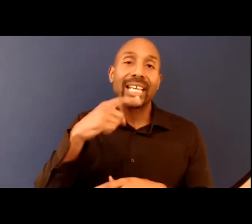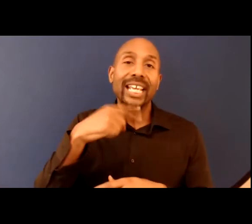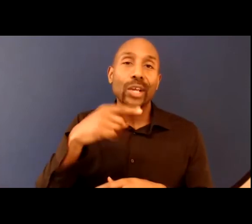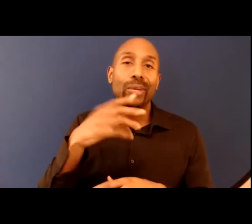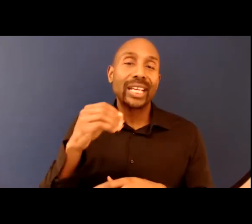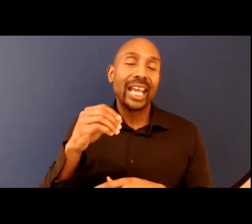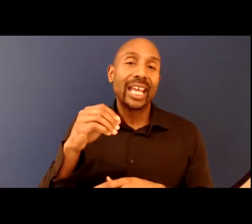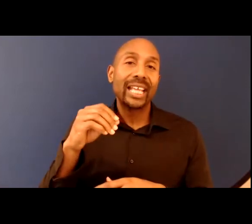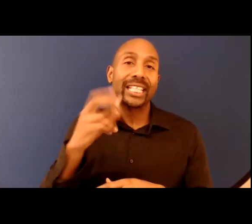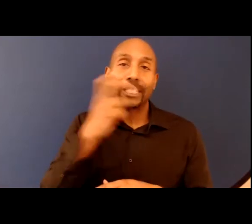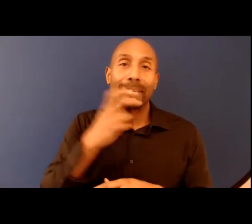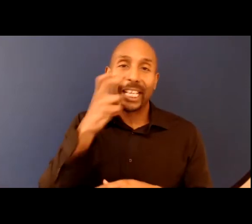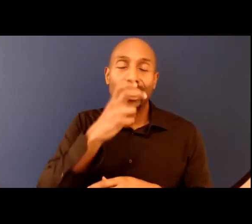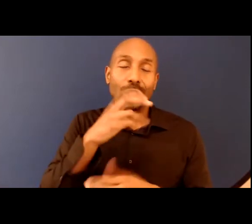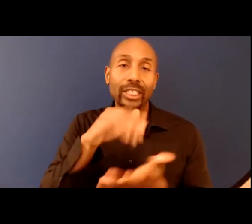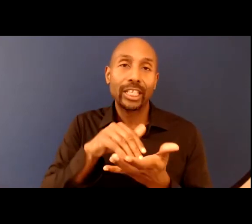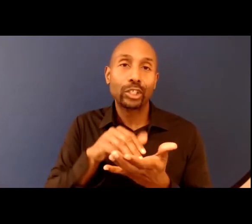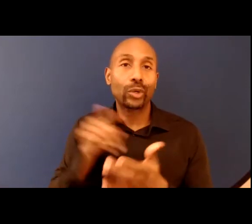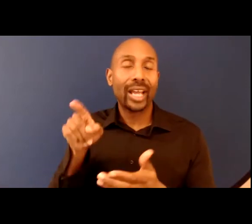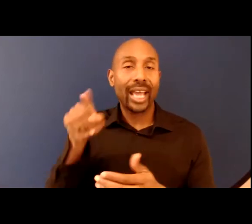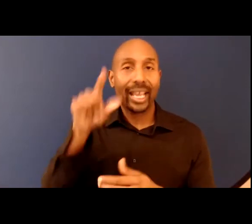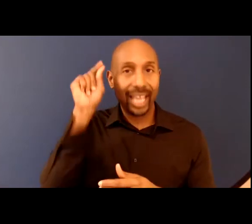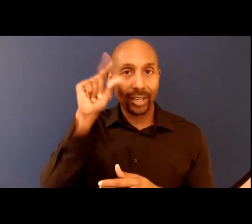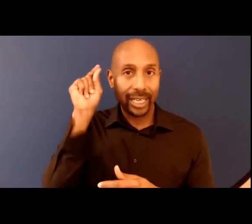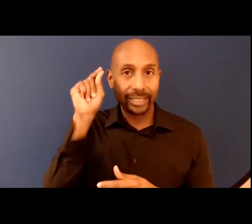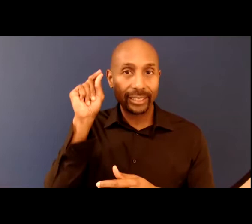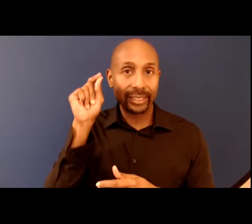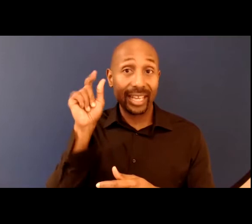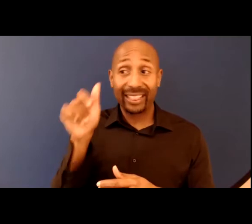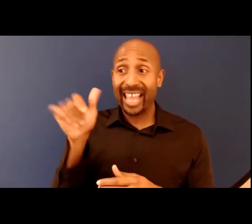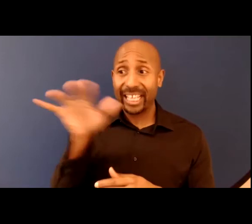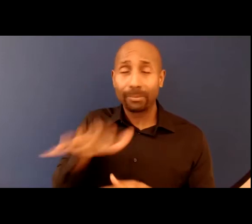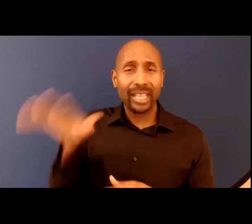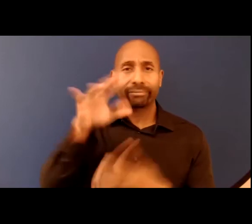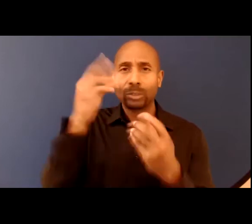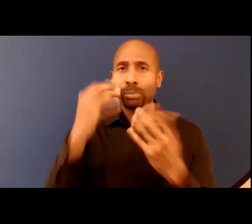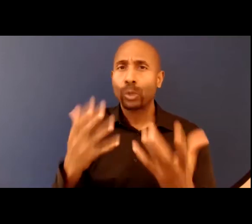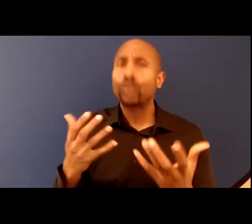Gallaudet, and it is just beautiful. It's just a beautiful space as well.